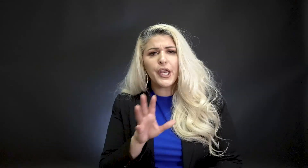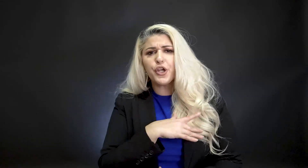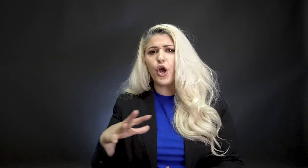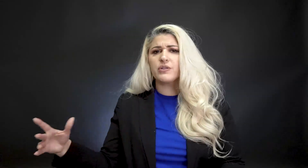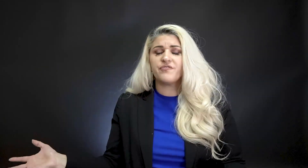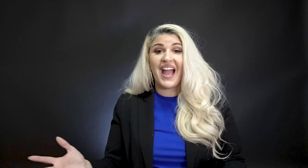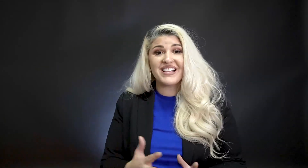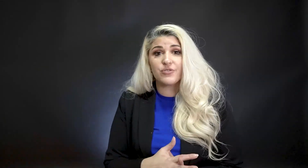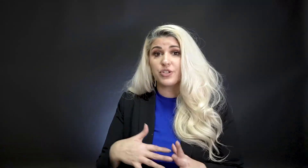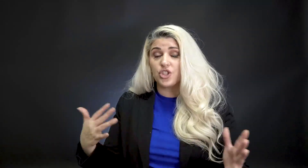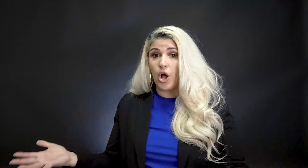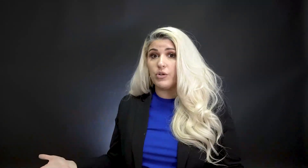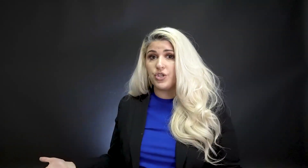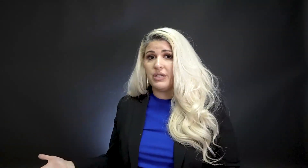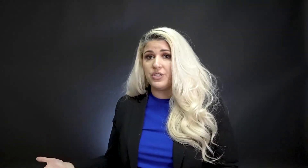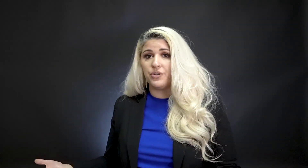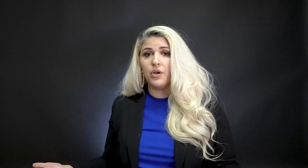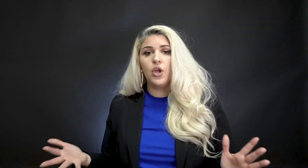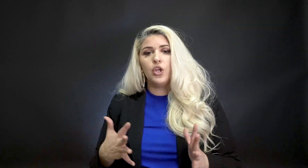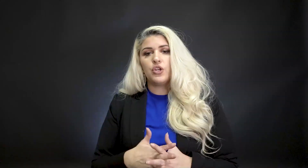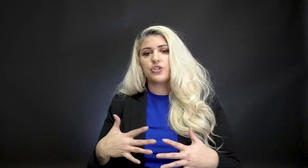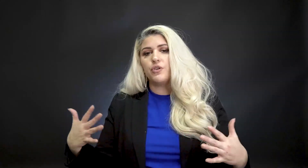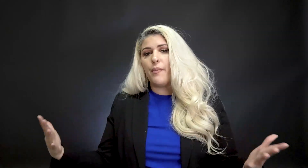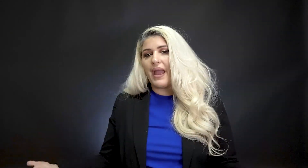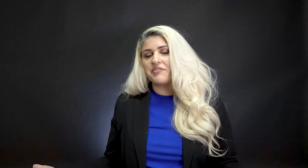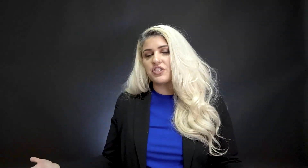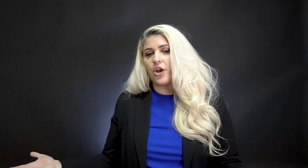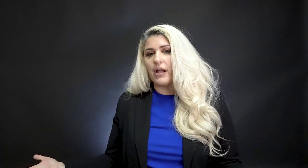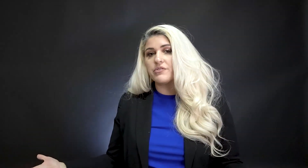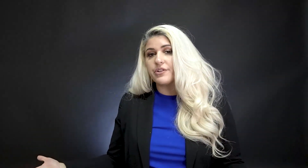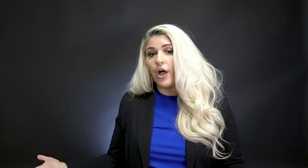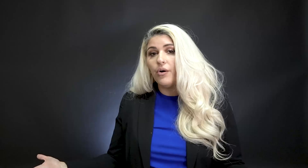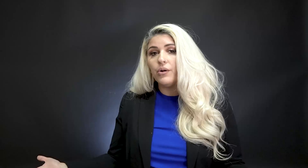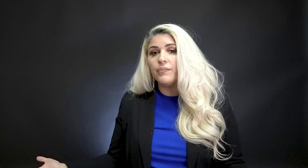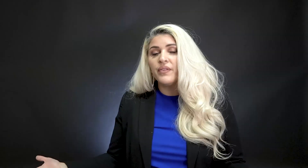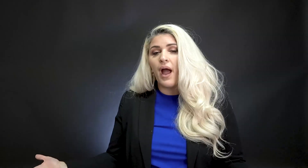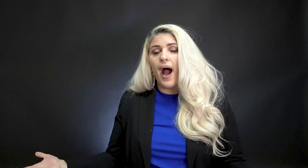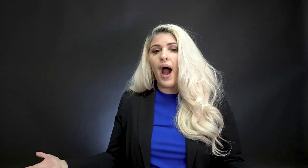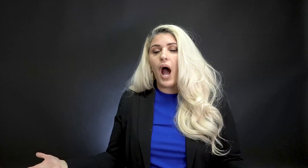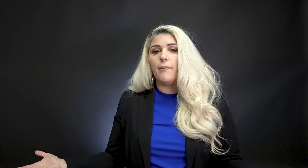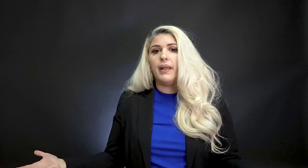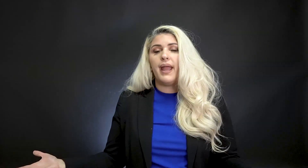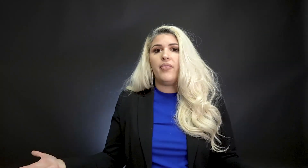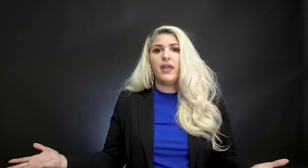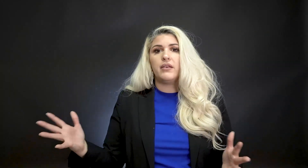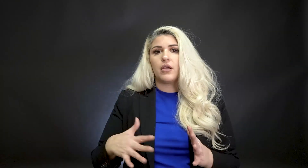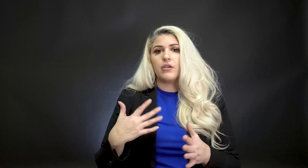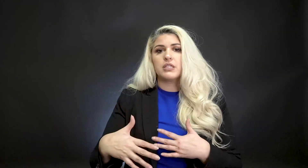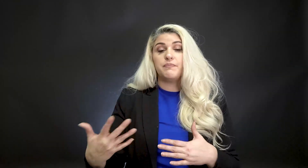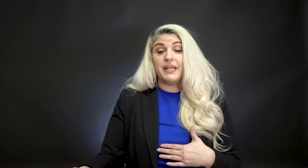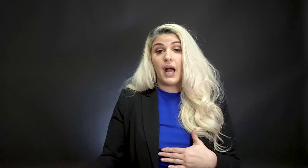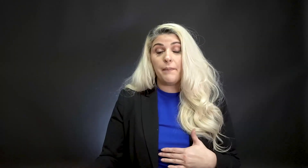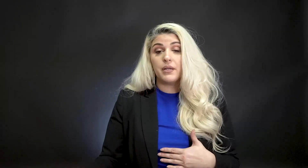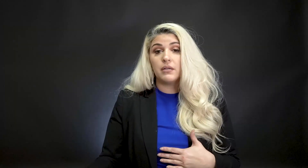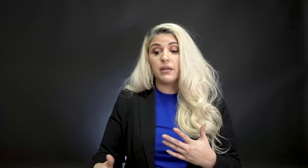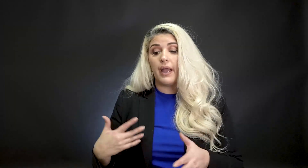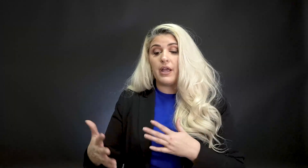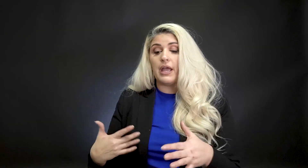you can go as fast or as slow as you need to. You may have to start out slow and then speed up as